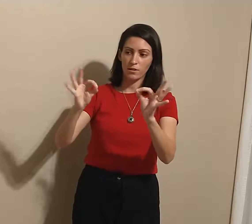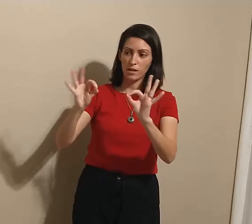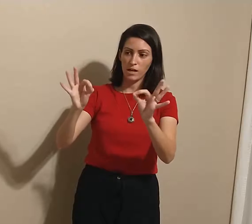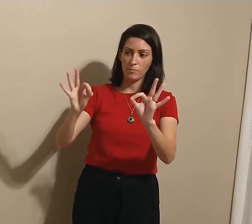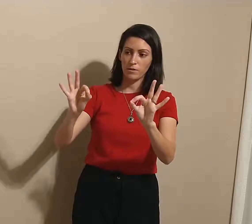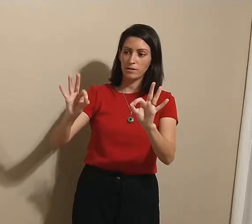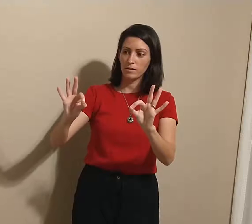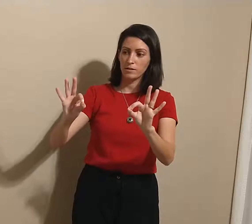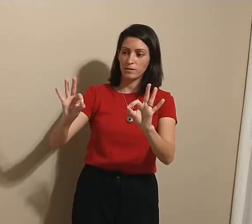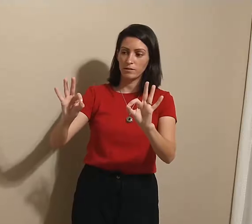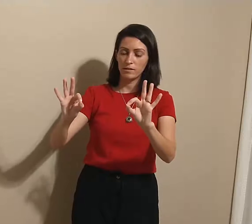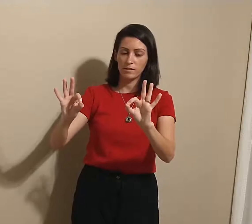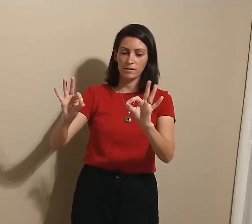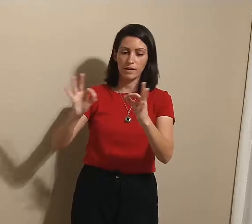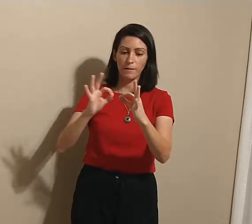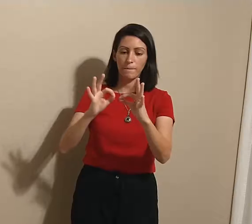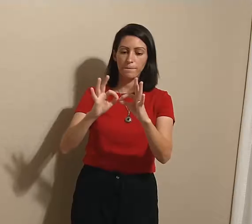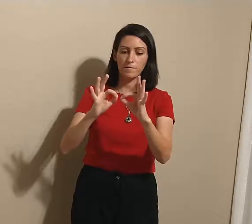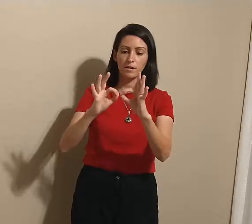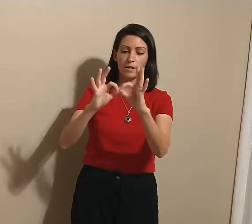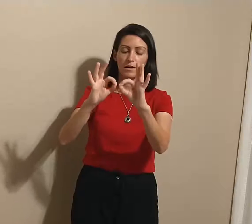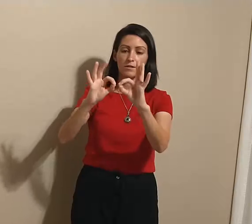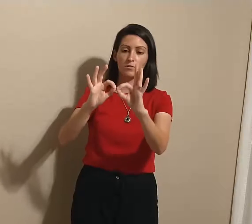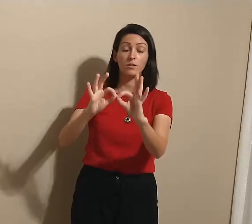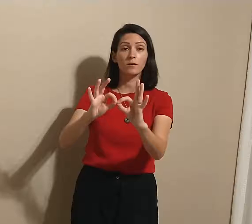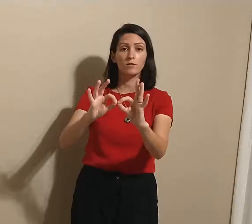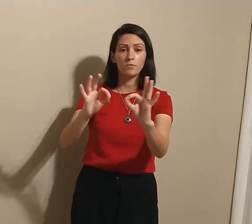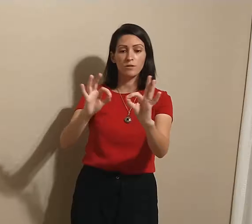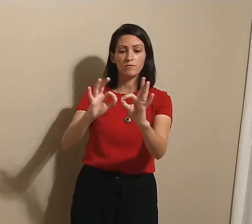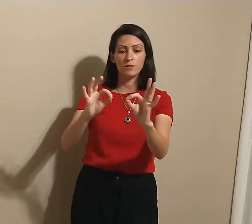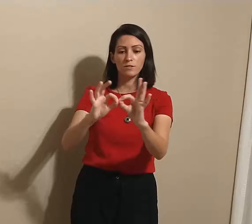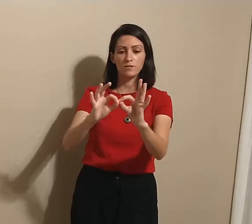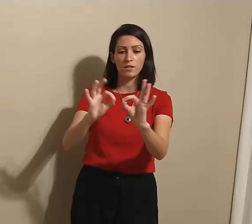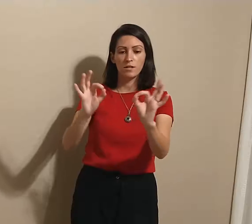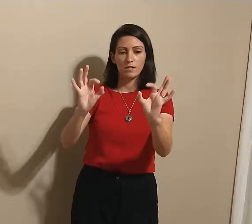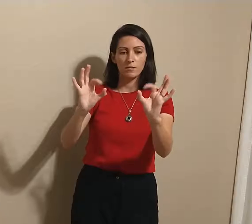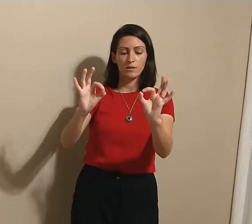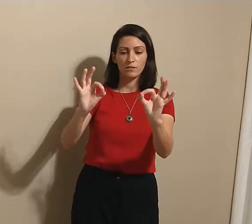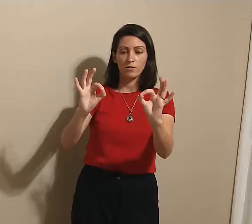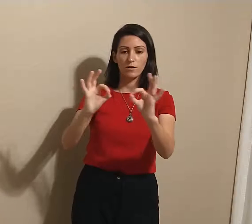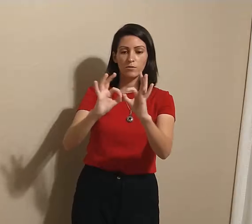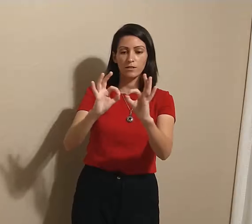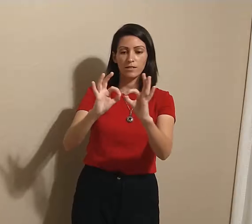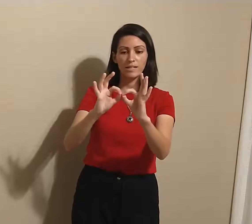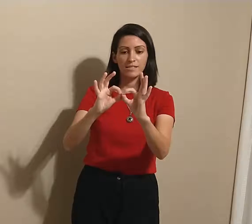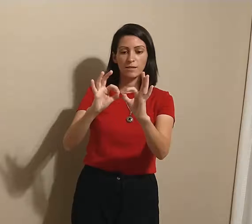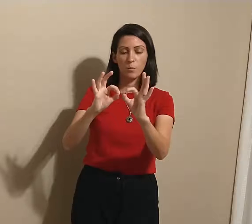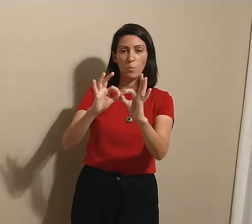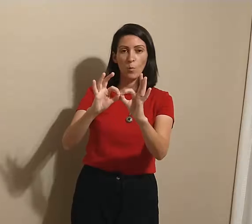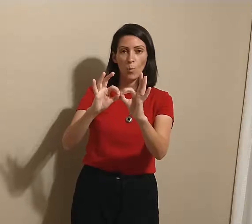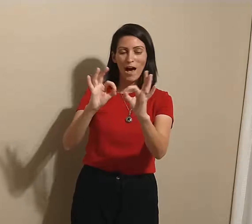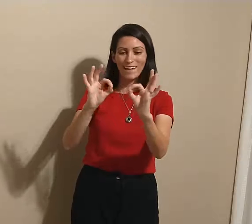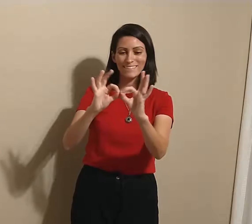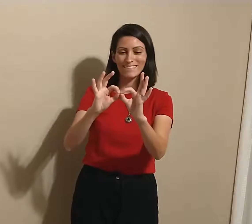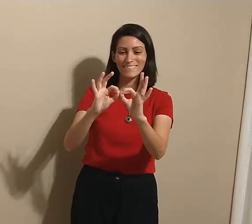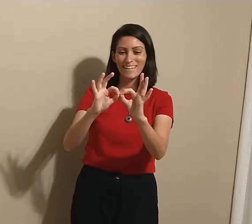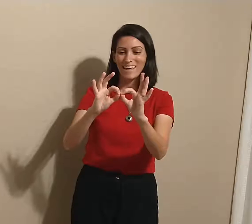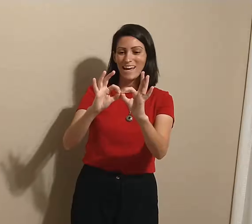are up into the sky. And your thumb and your pointer fingers can make a little O, and they're going to kiss.